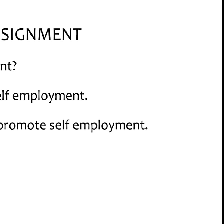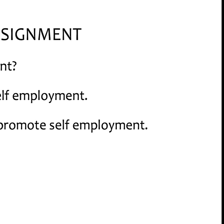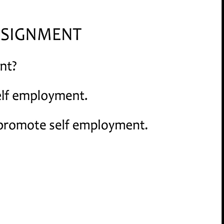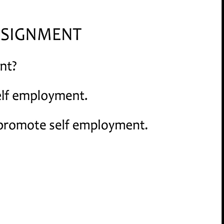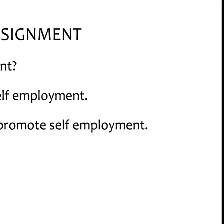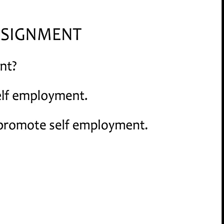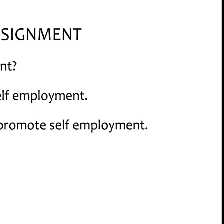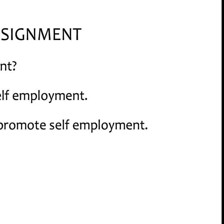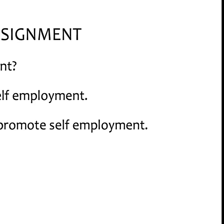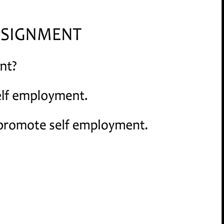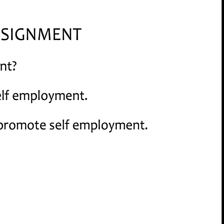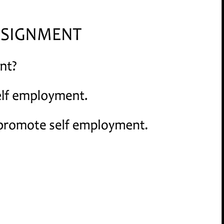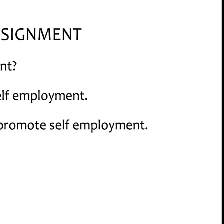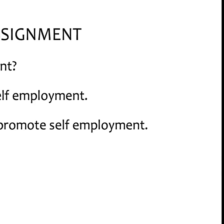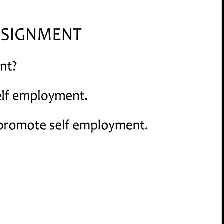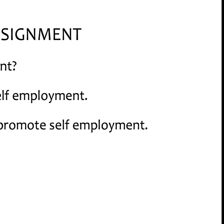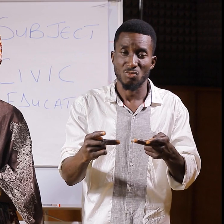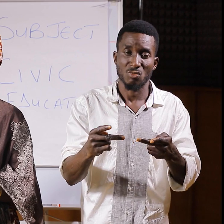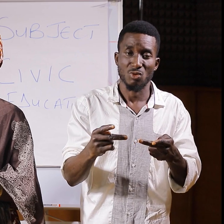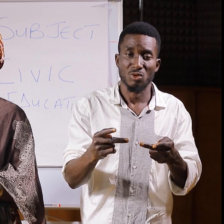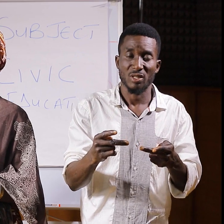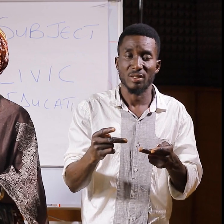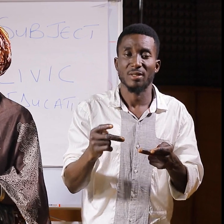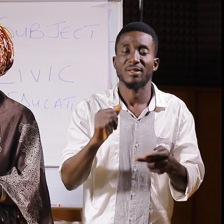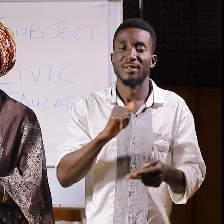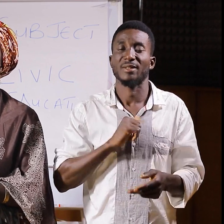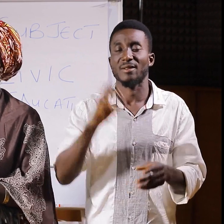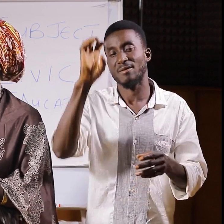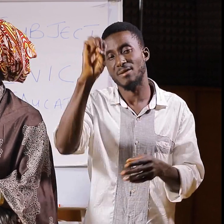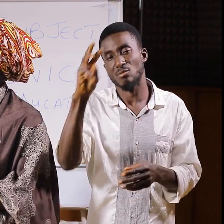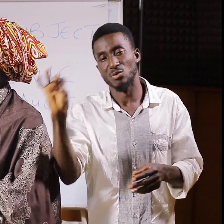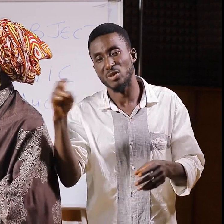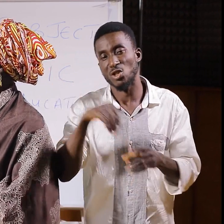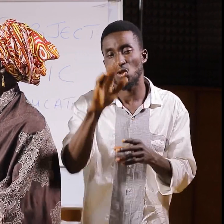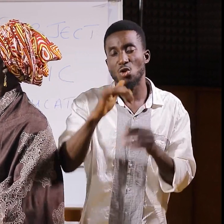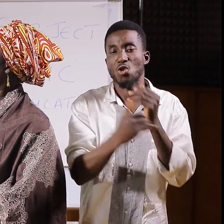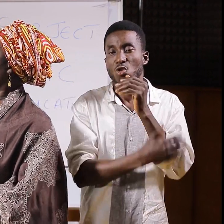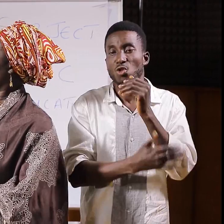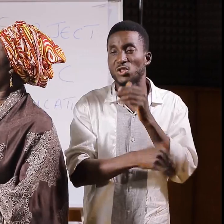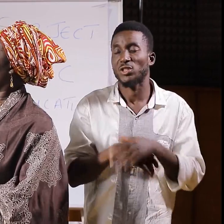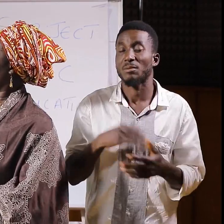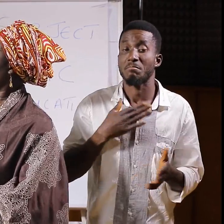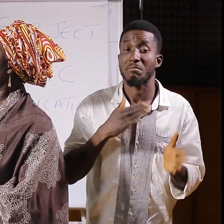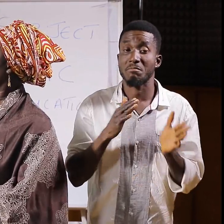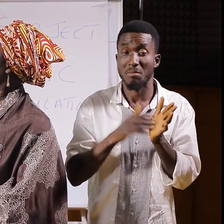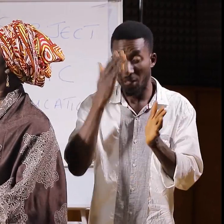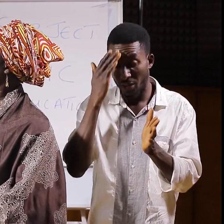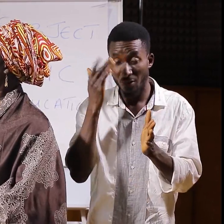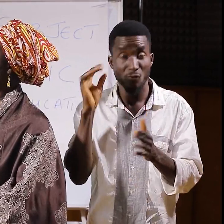self-employment in your country. My learners, for